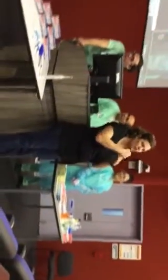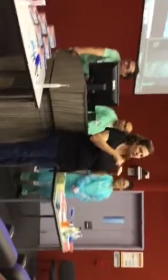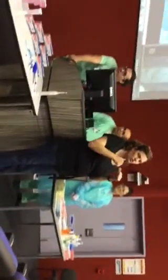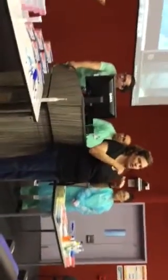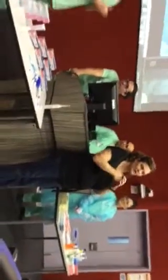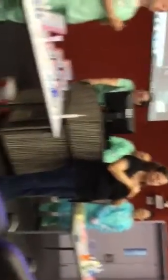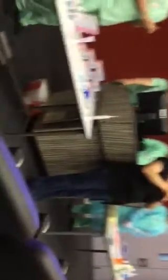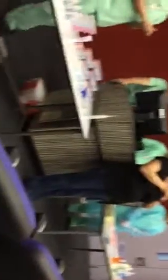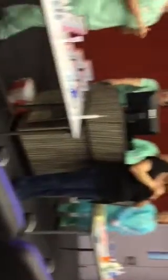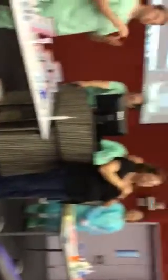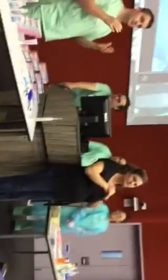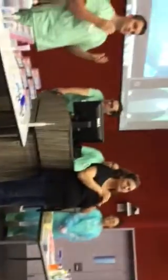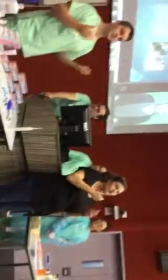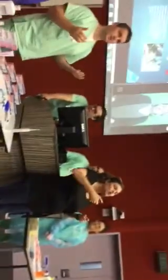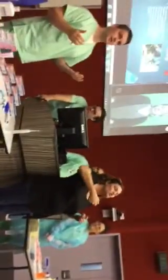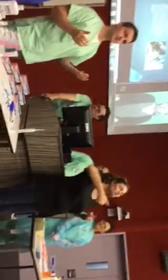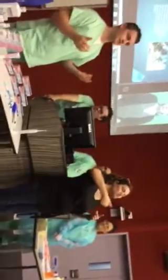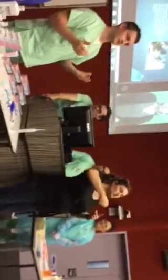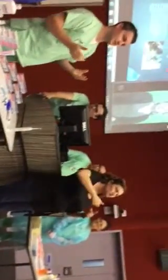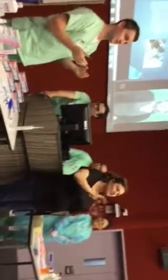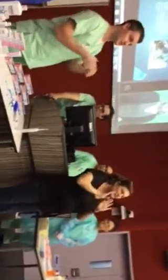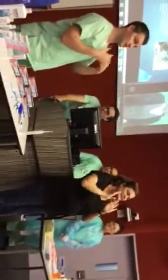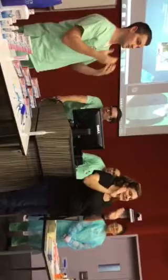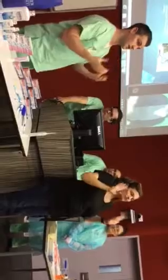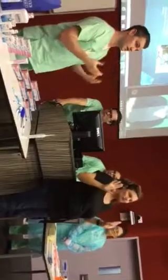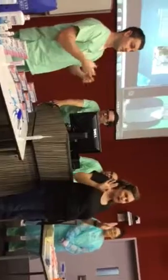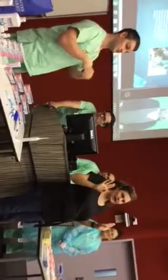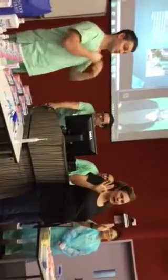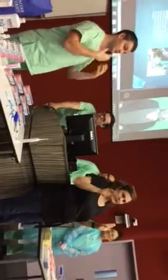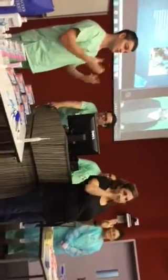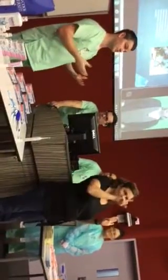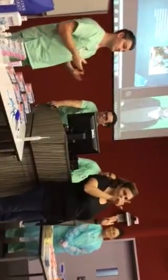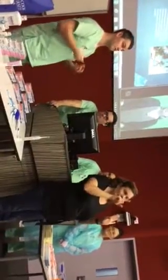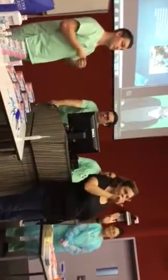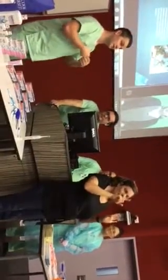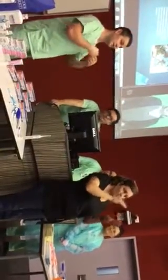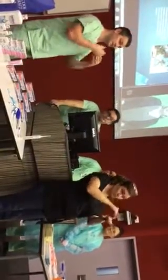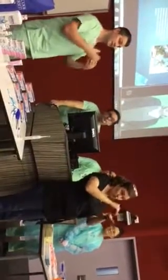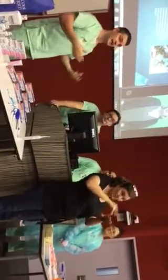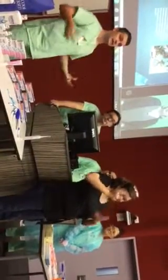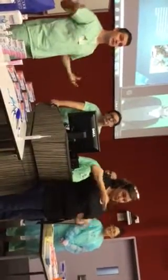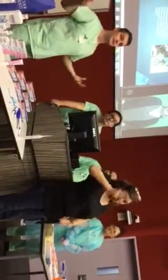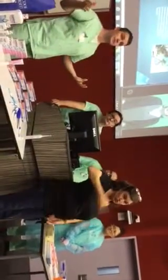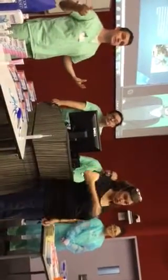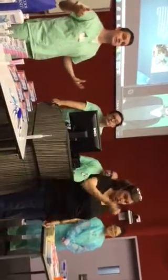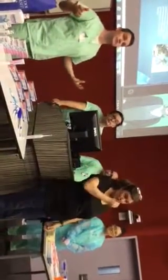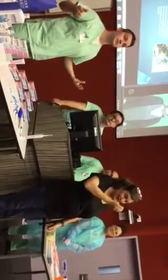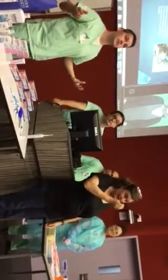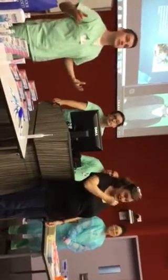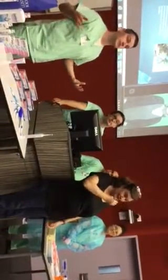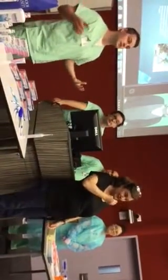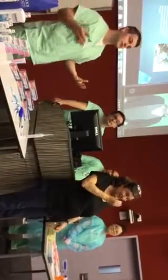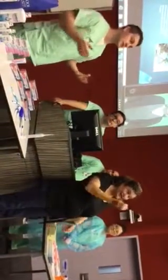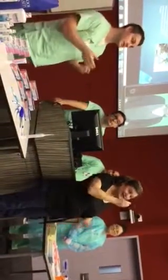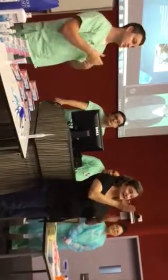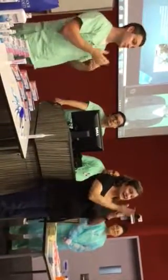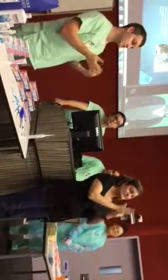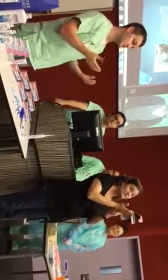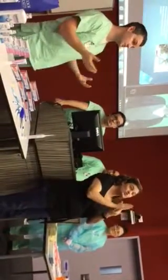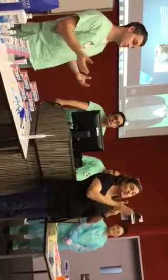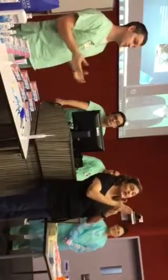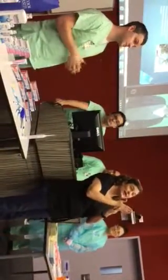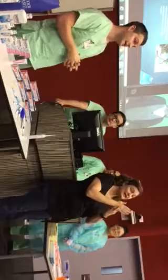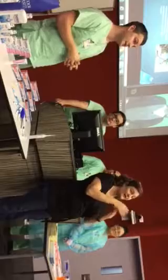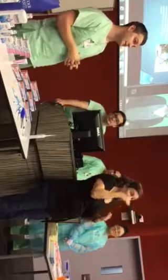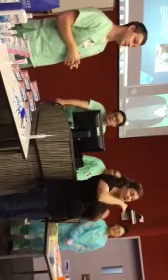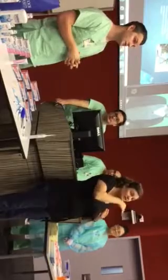great, but what the real cause is the carbohydrates, the sugars that we eat, the snacking in between meals, because that's what's going to